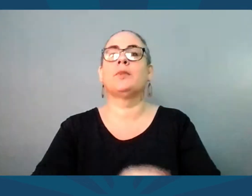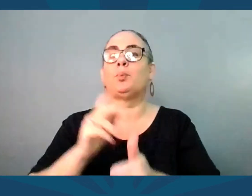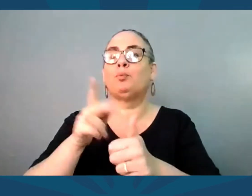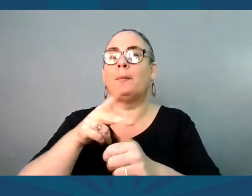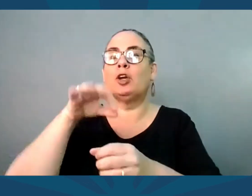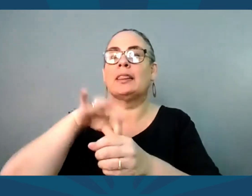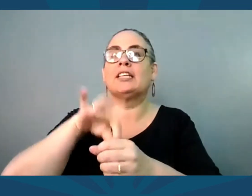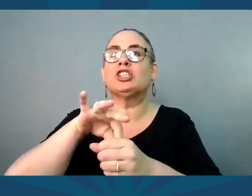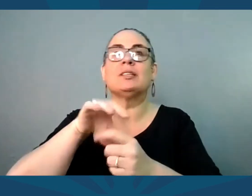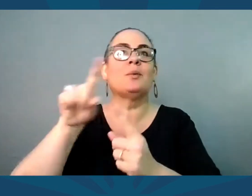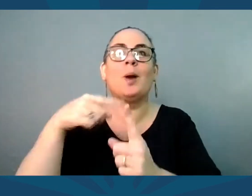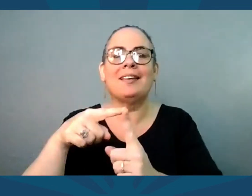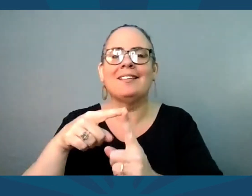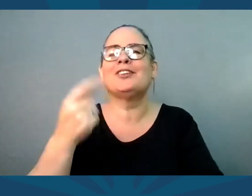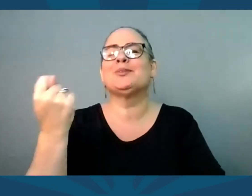Important election dates.